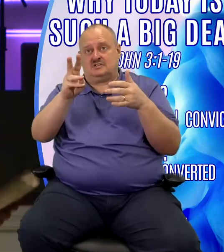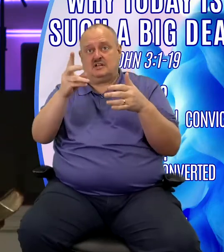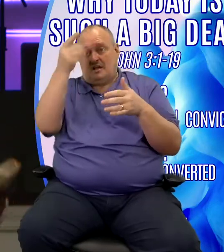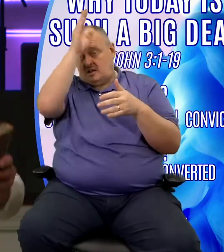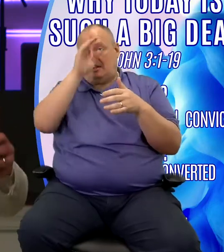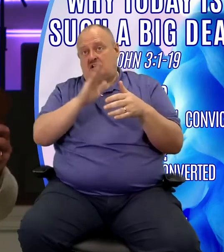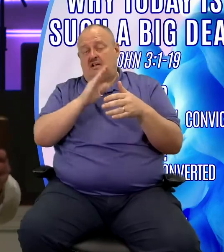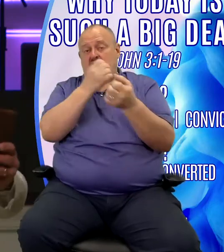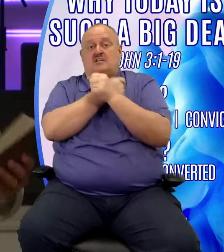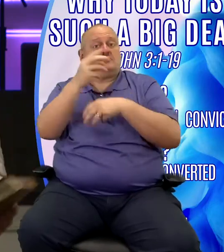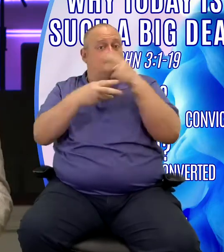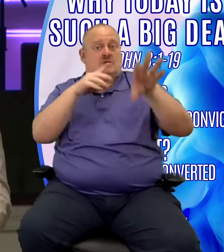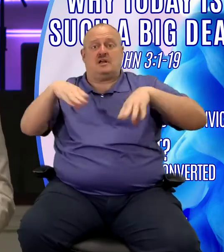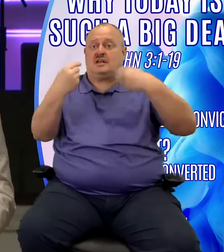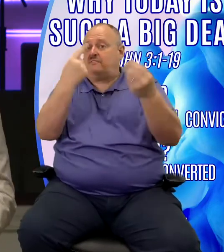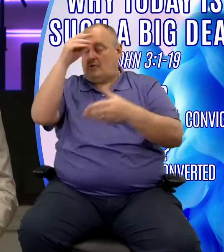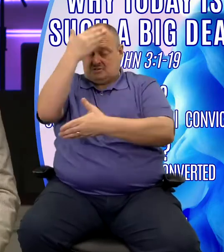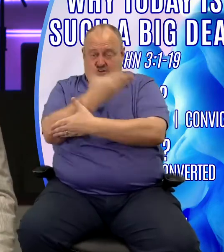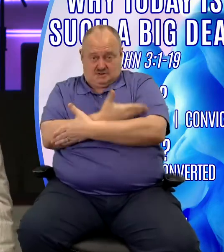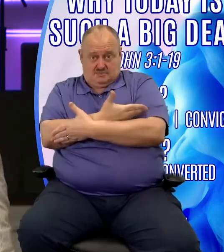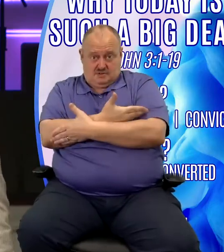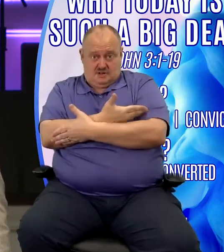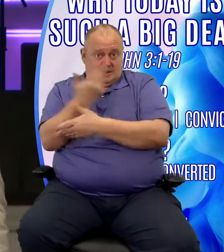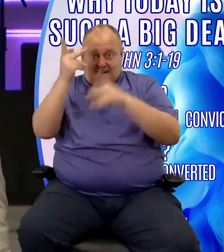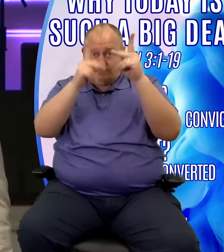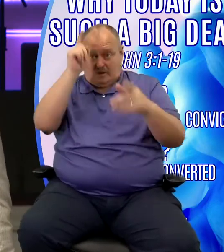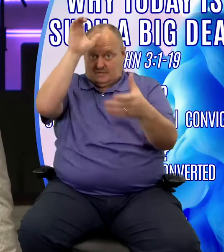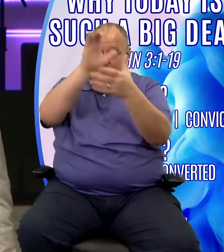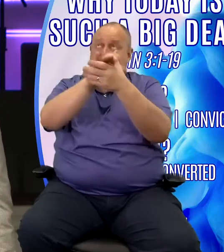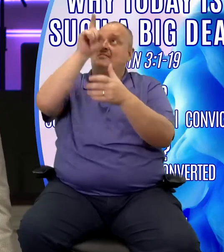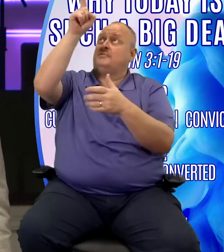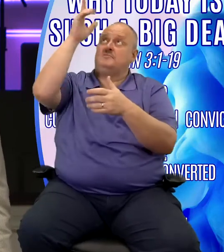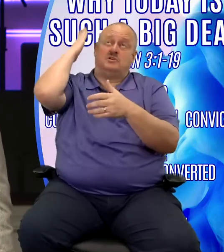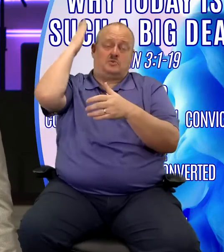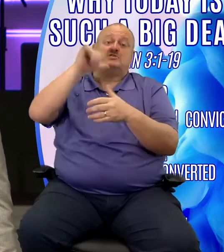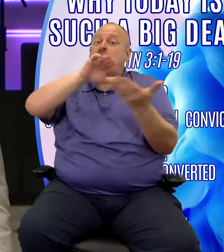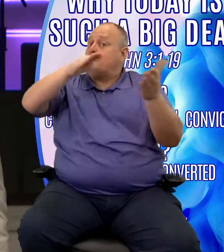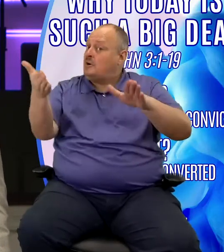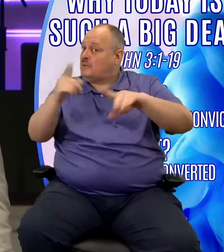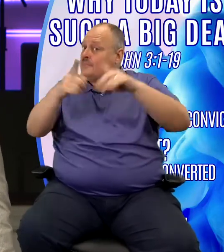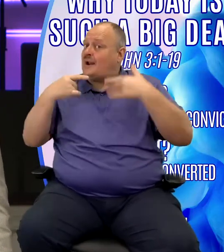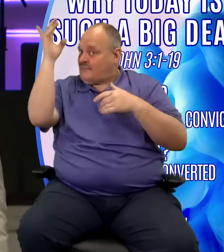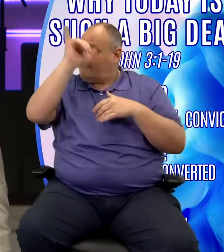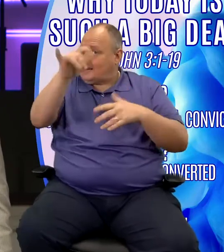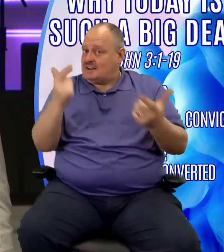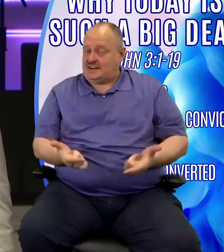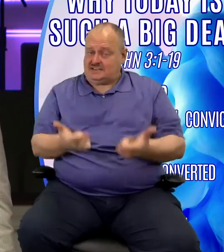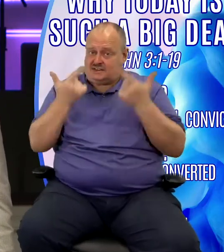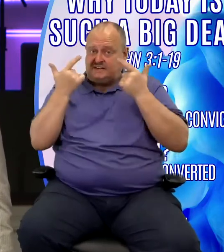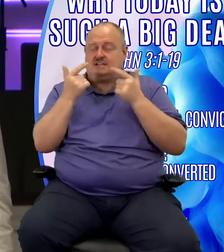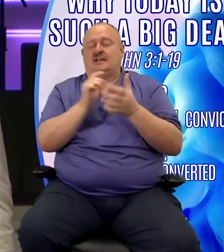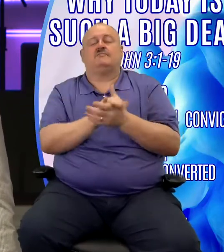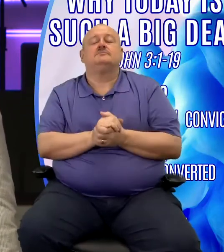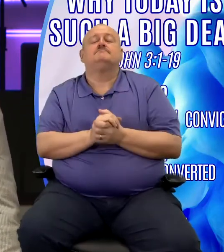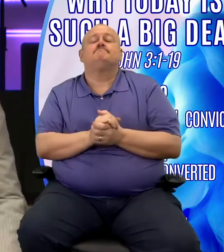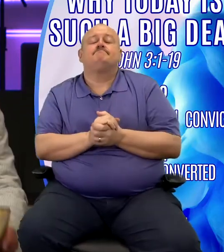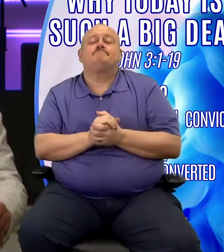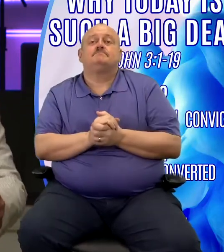so loved the world that he gave his only begotten Son, that whosoever believeth in him should not perish, but have everlasting